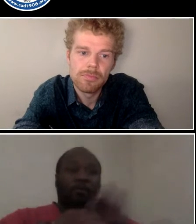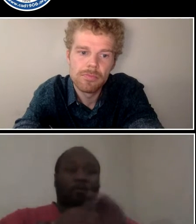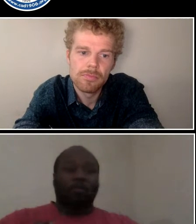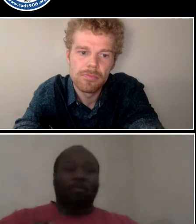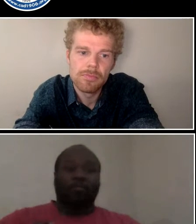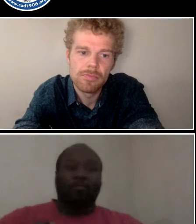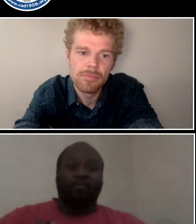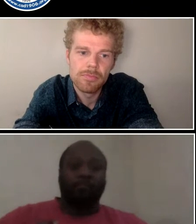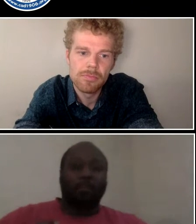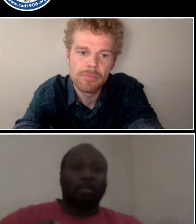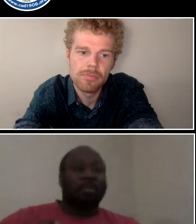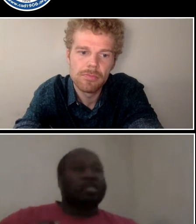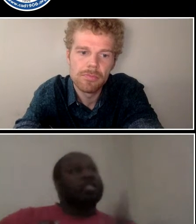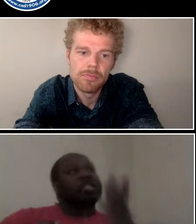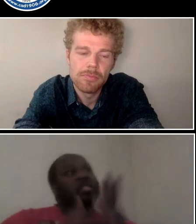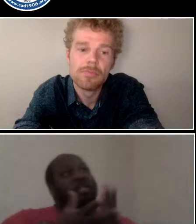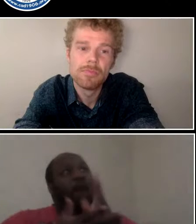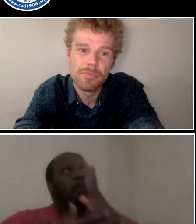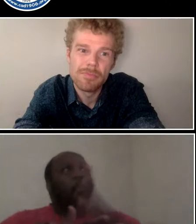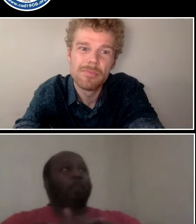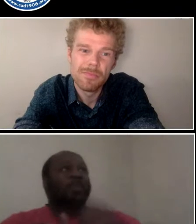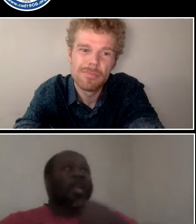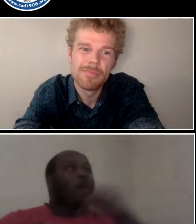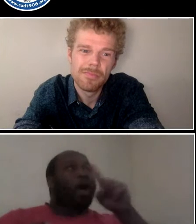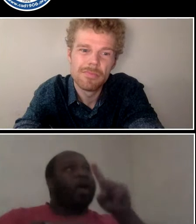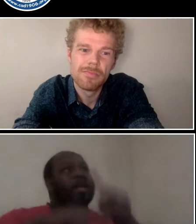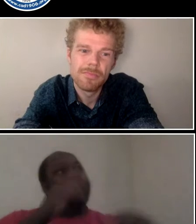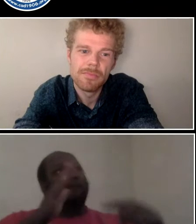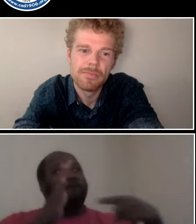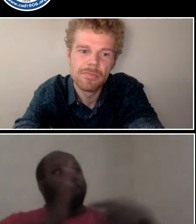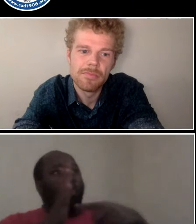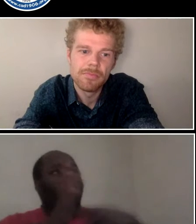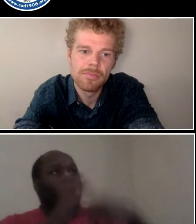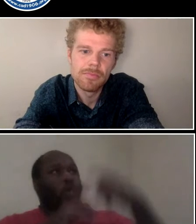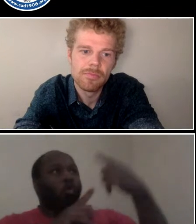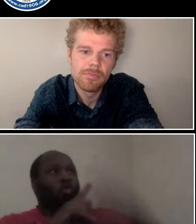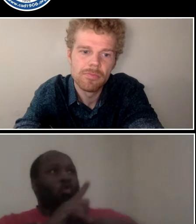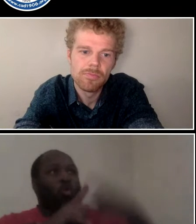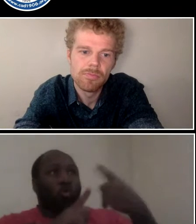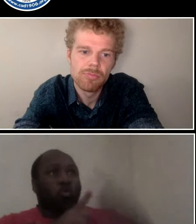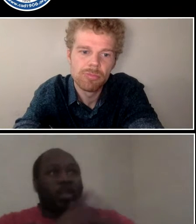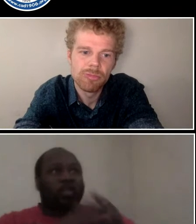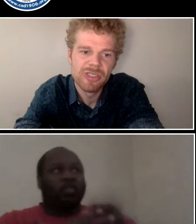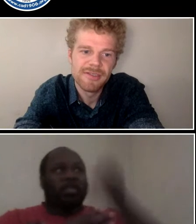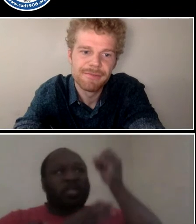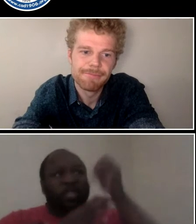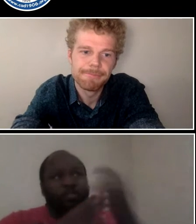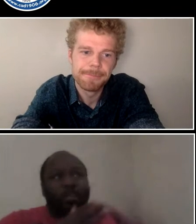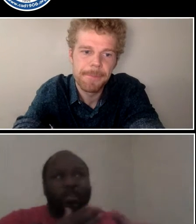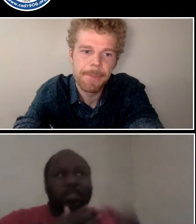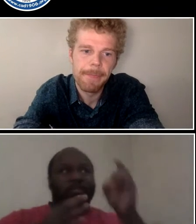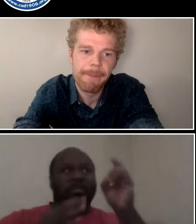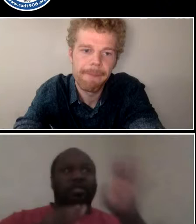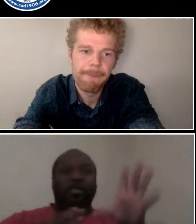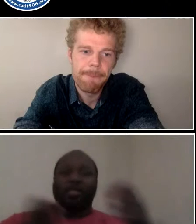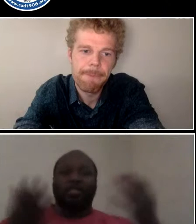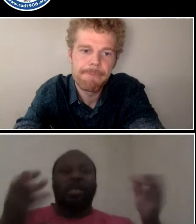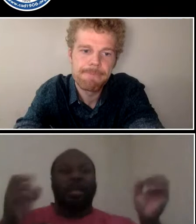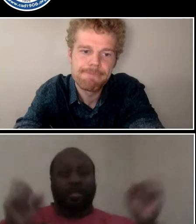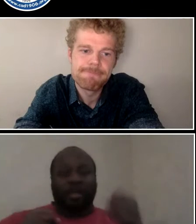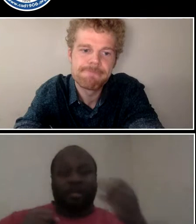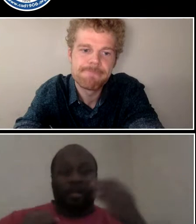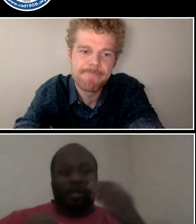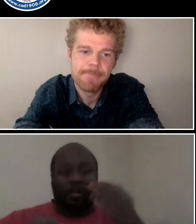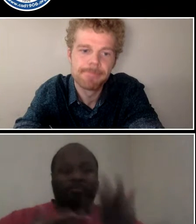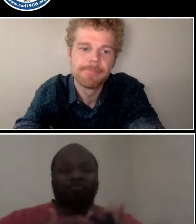Just a lot of issues living in DC. There were a lot of hot issues. Affordable housing, like I mentioned, transportation. A lot of